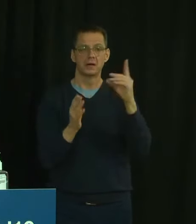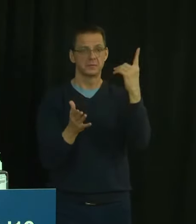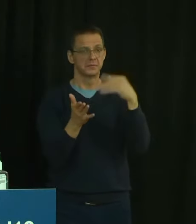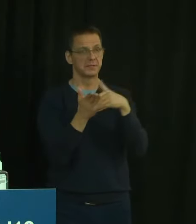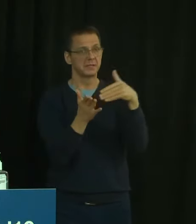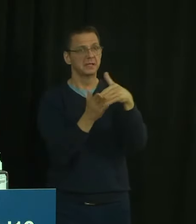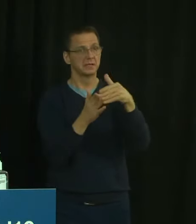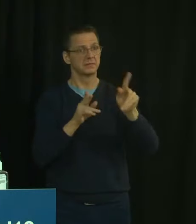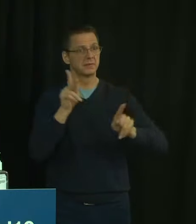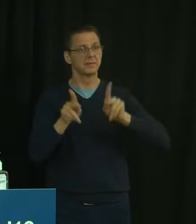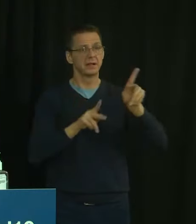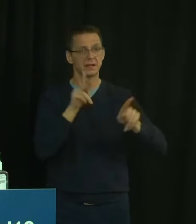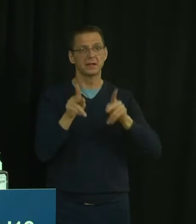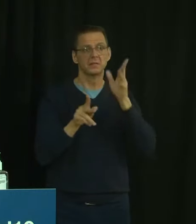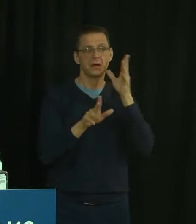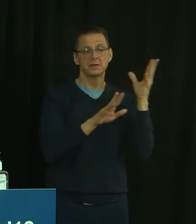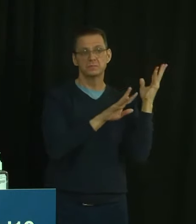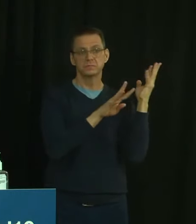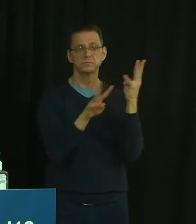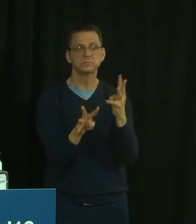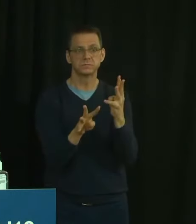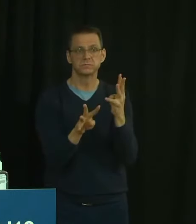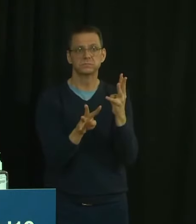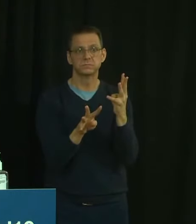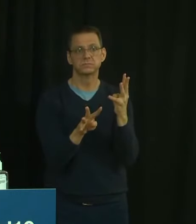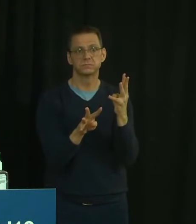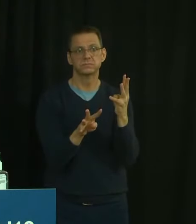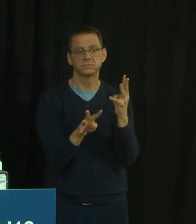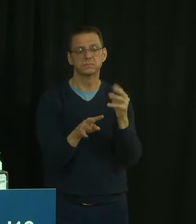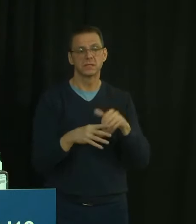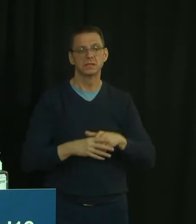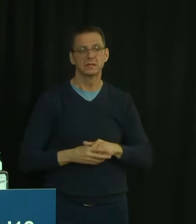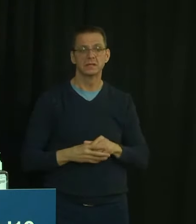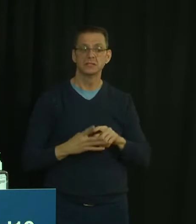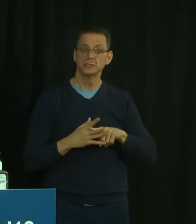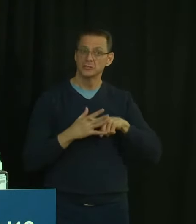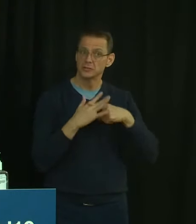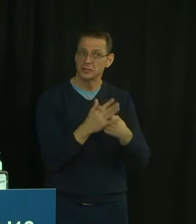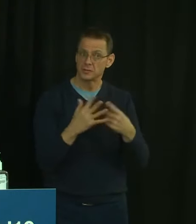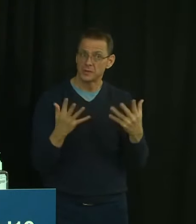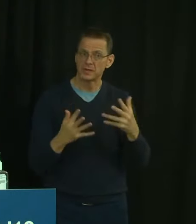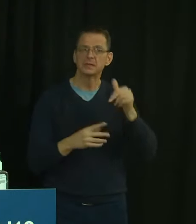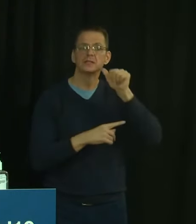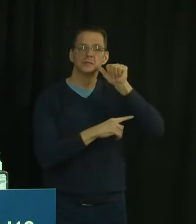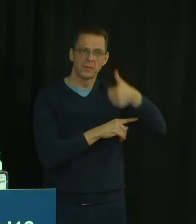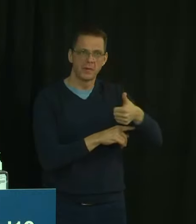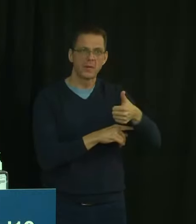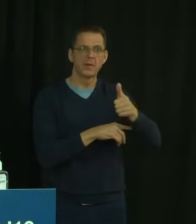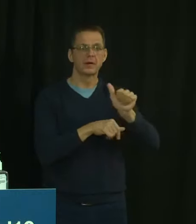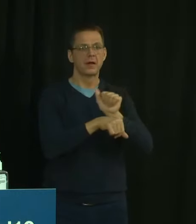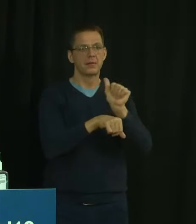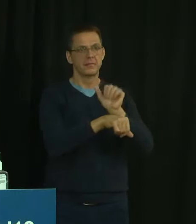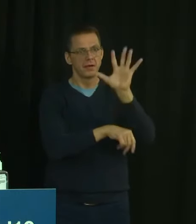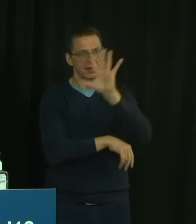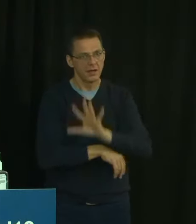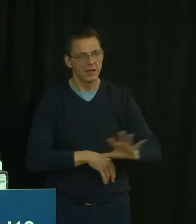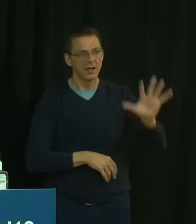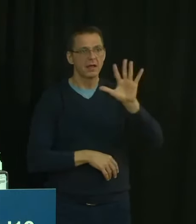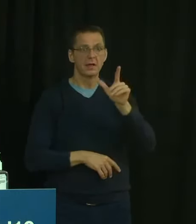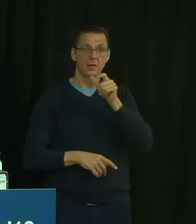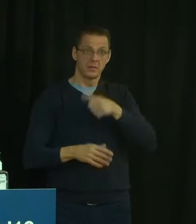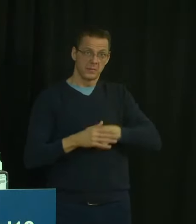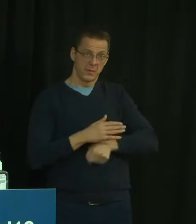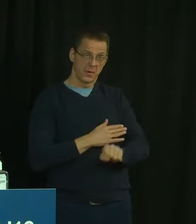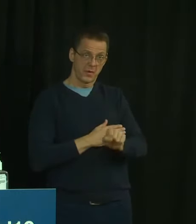born in 1963 or earlier with underlying health conditions can book an appointment at participating pharmacies